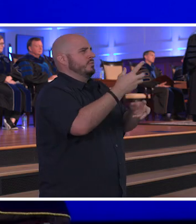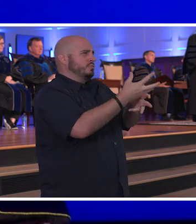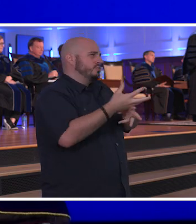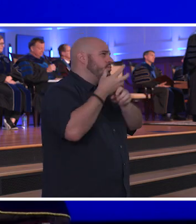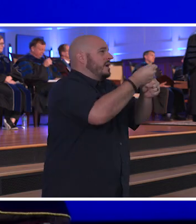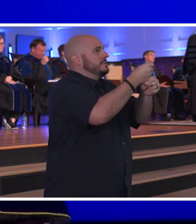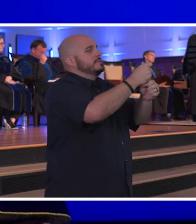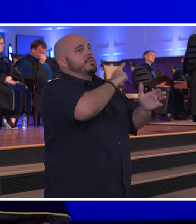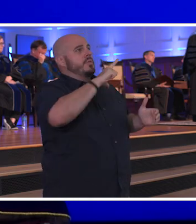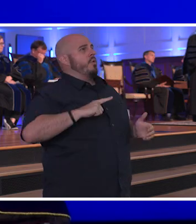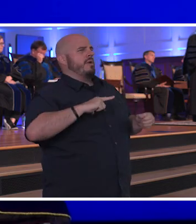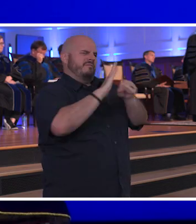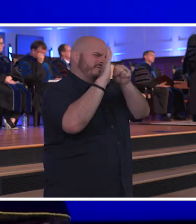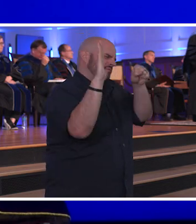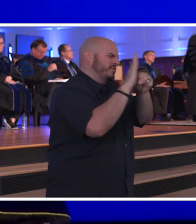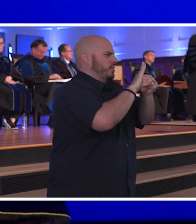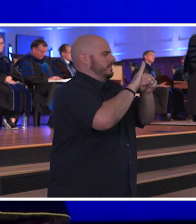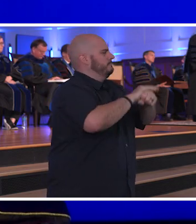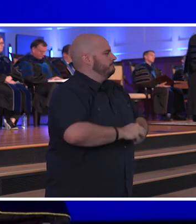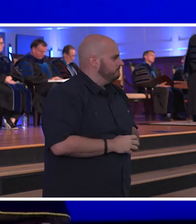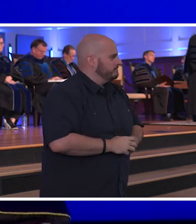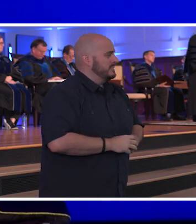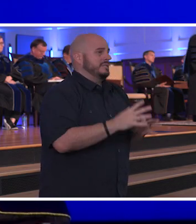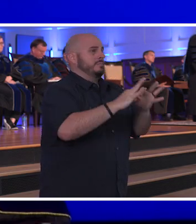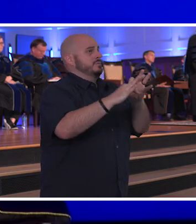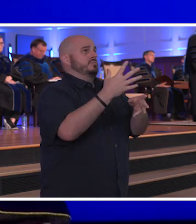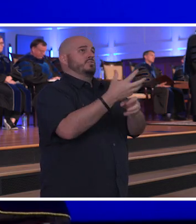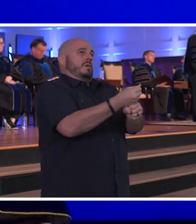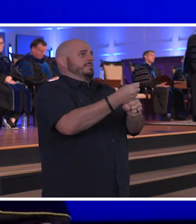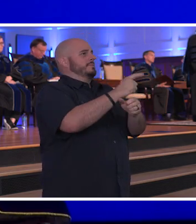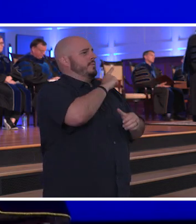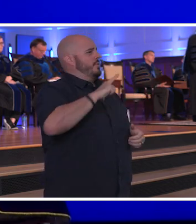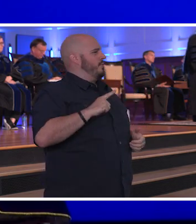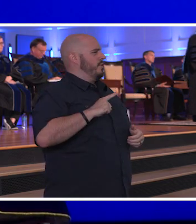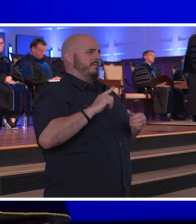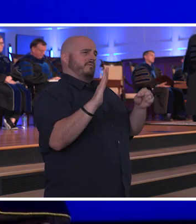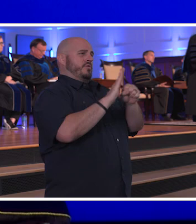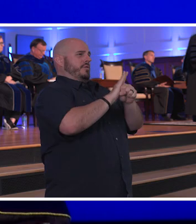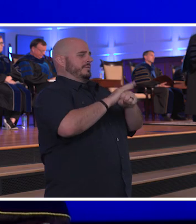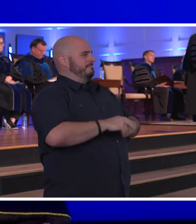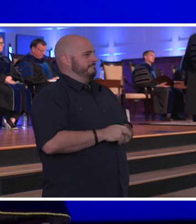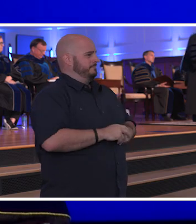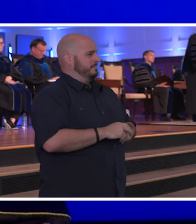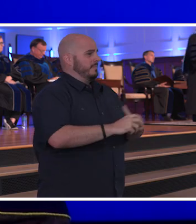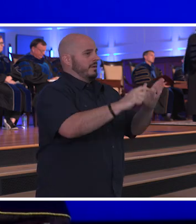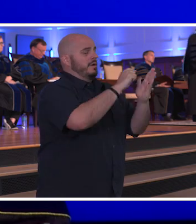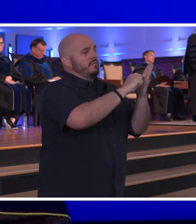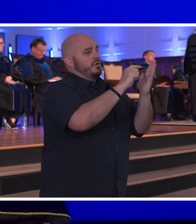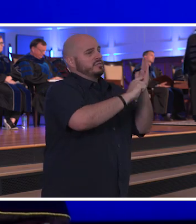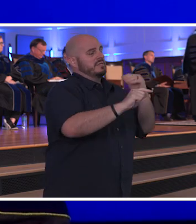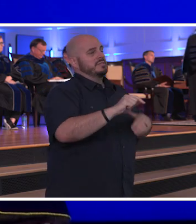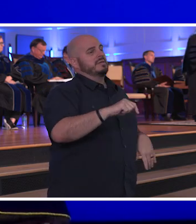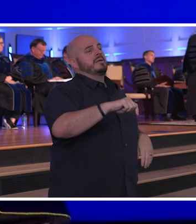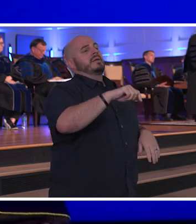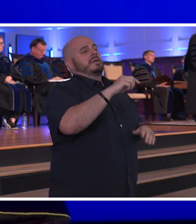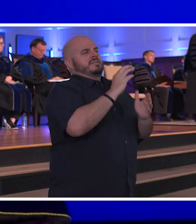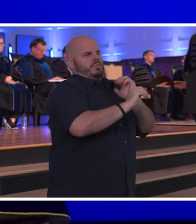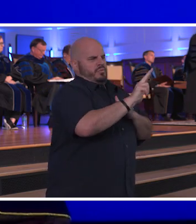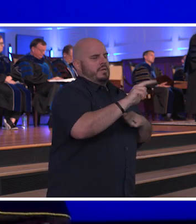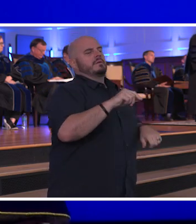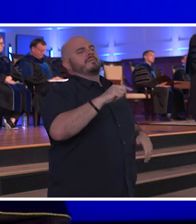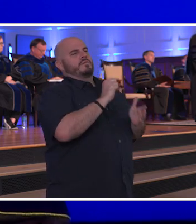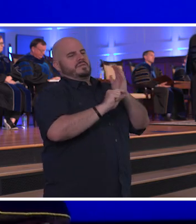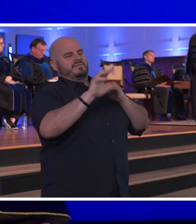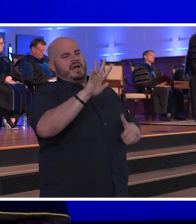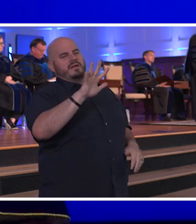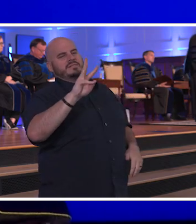fully. We should simply trust the Lord fully. Verses 5 through 8, and especially verse